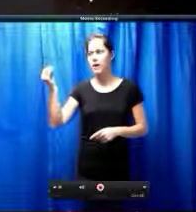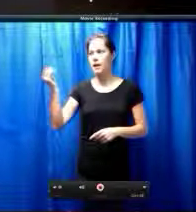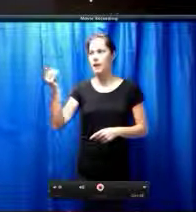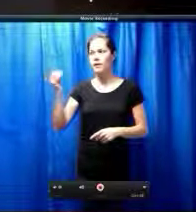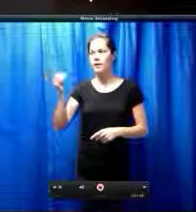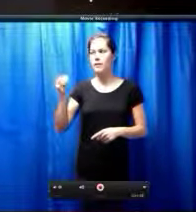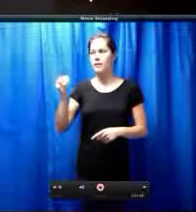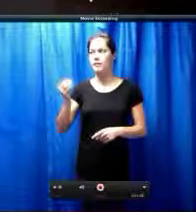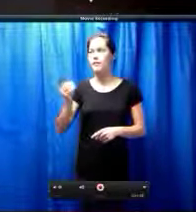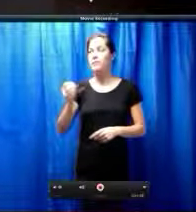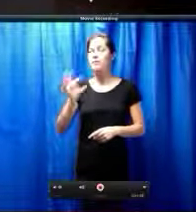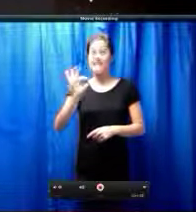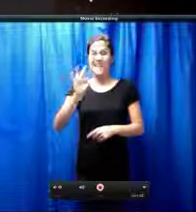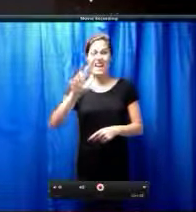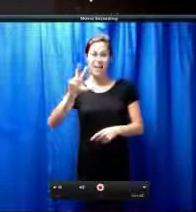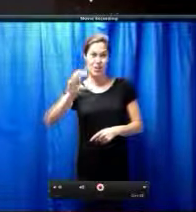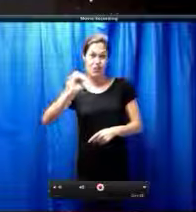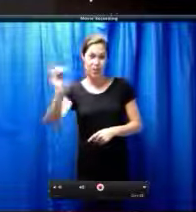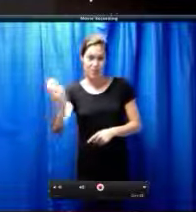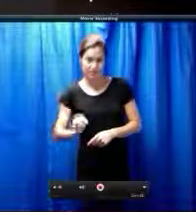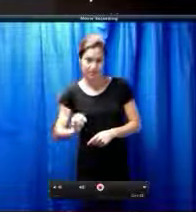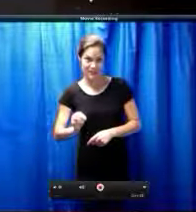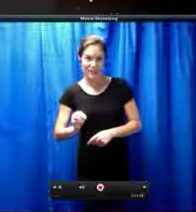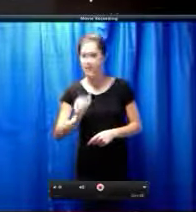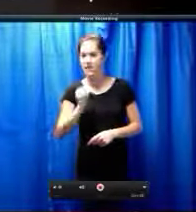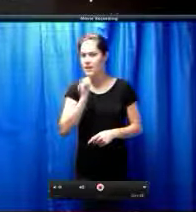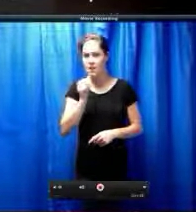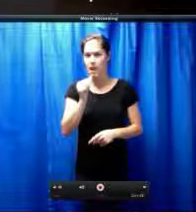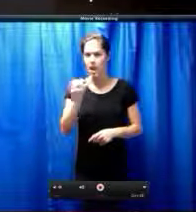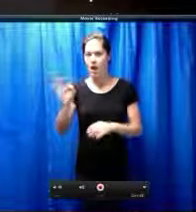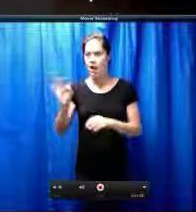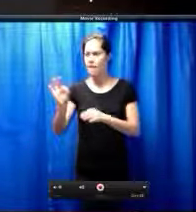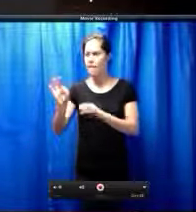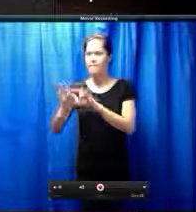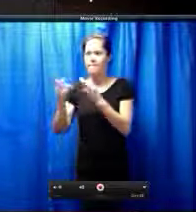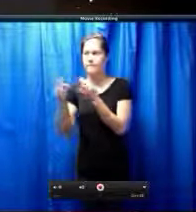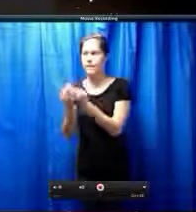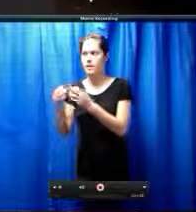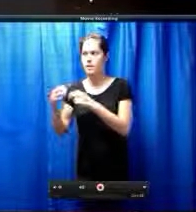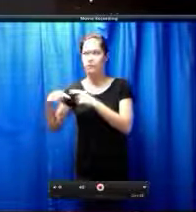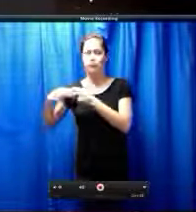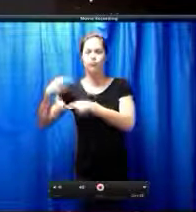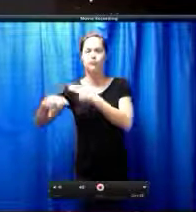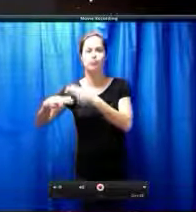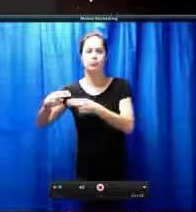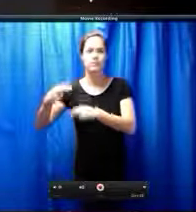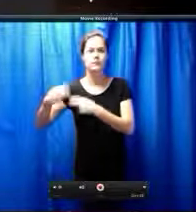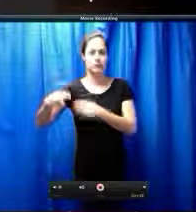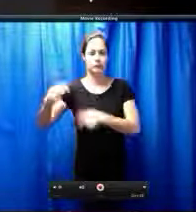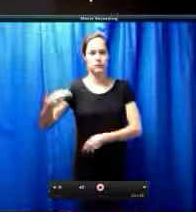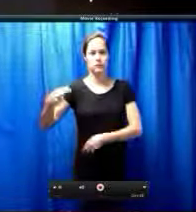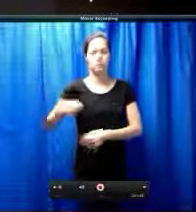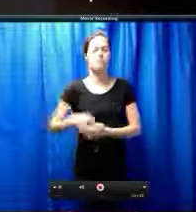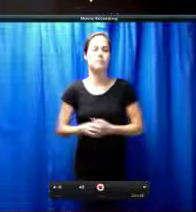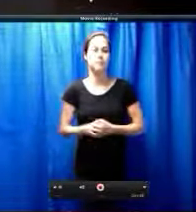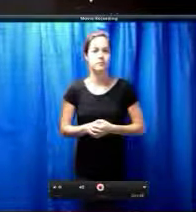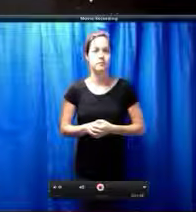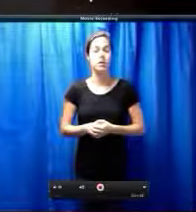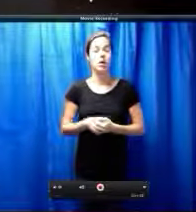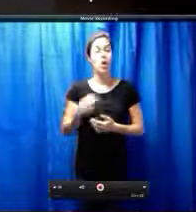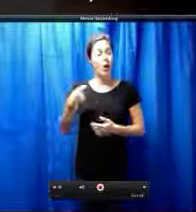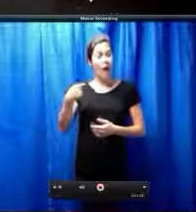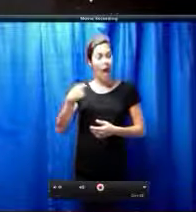this presentation not to be a doomsday type thing, oh my gosh, we're all going to die. What I want it to be is some information for you to really